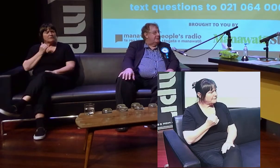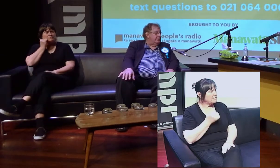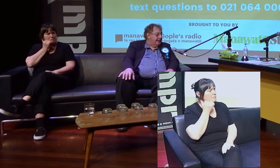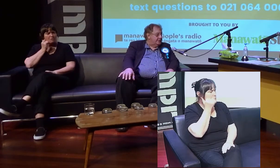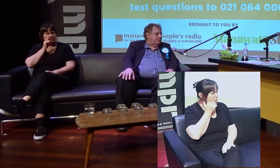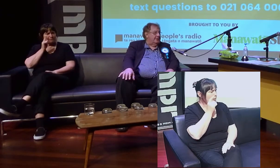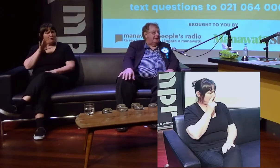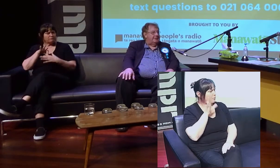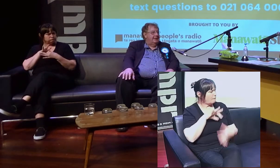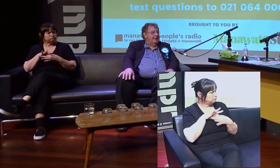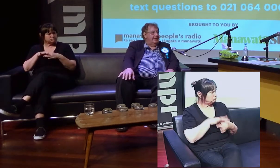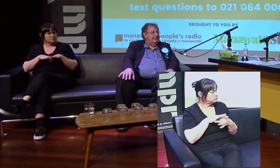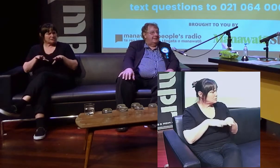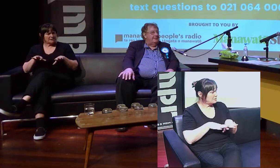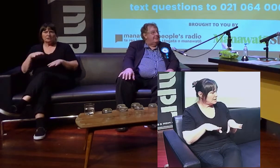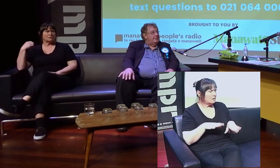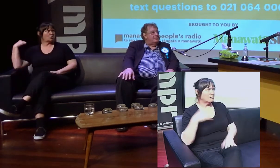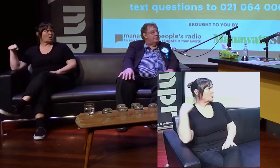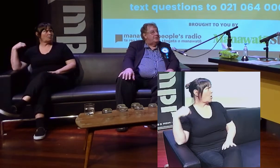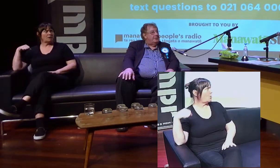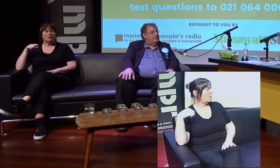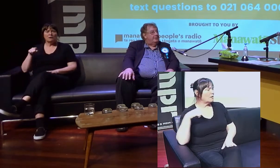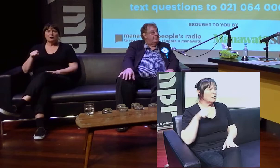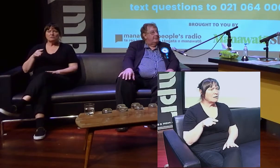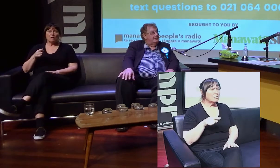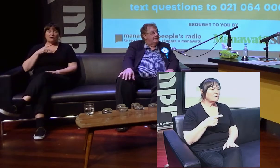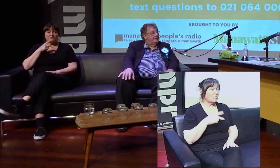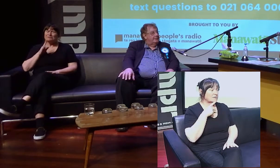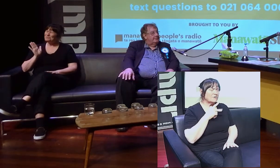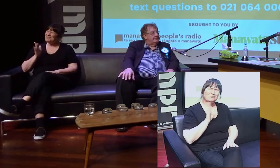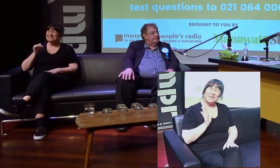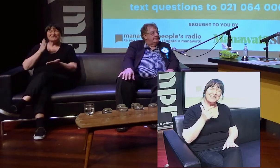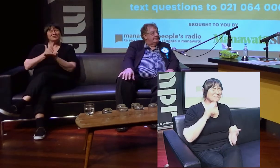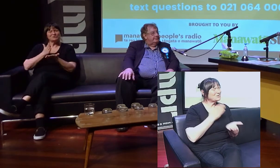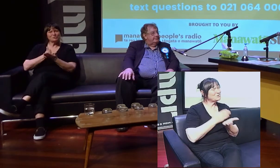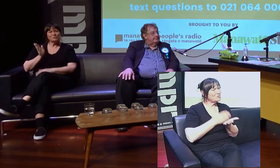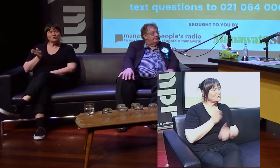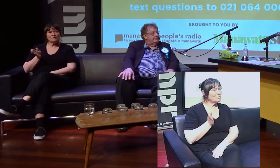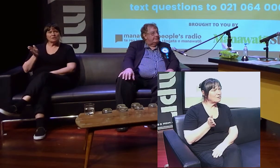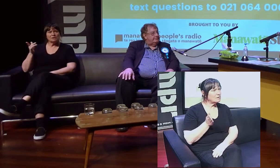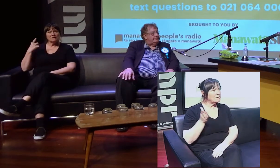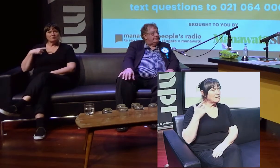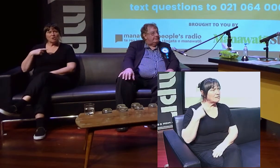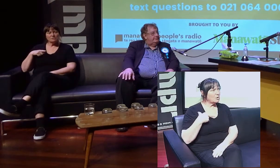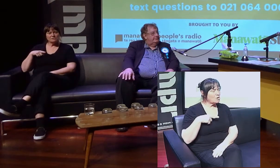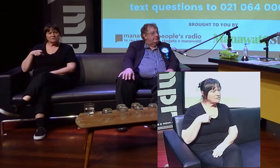and also in national politics. And there is a voice to be heard. No, that's not entirely accurate, though, is it? Because